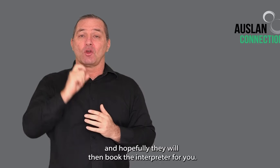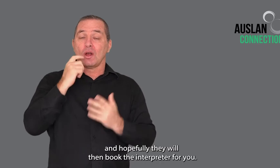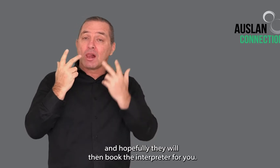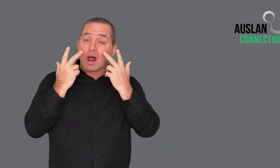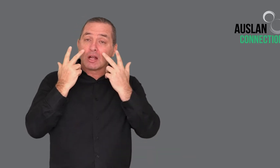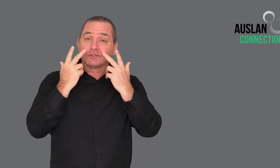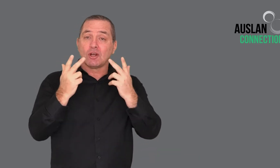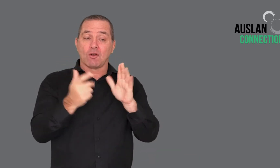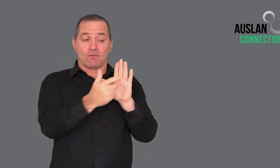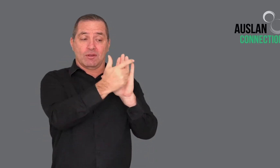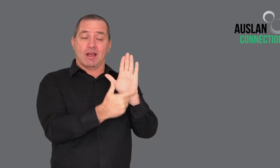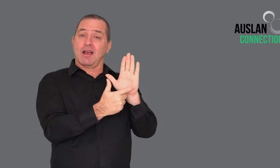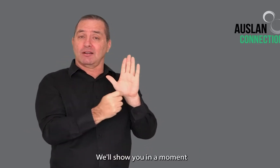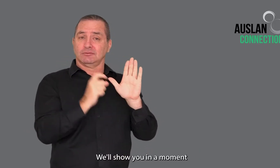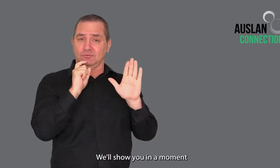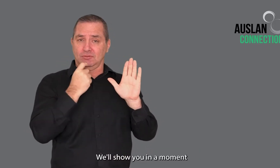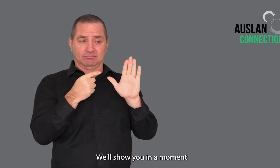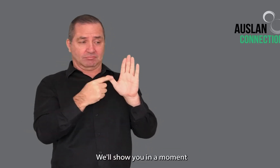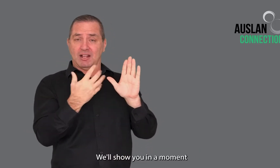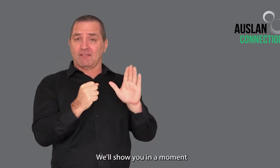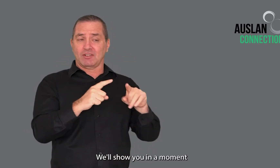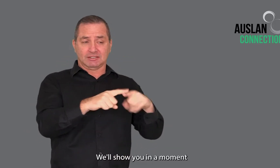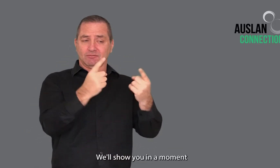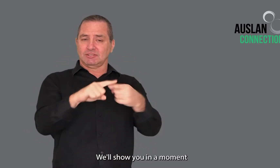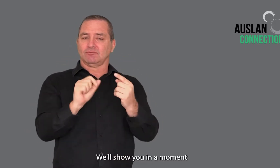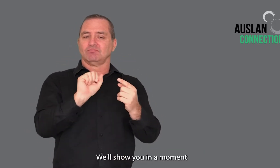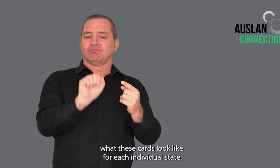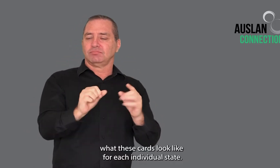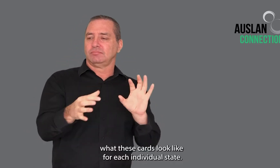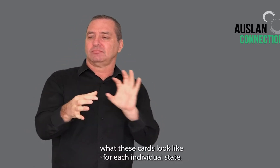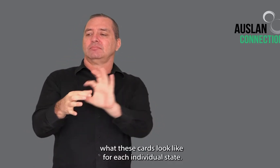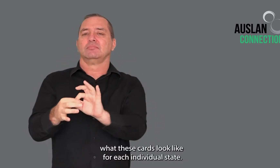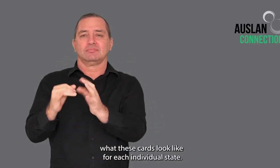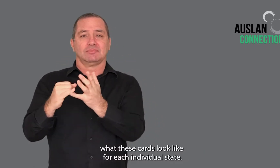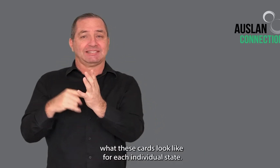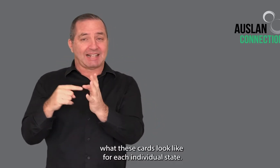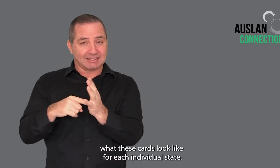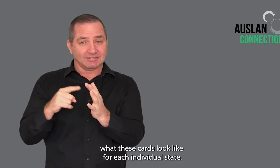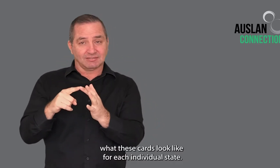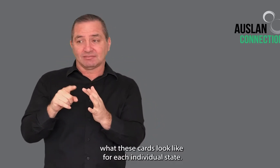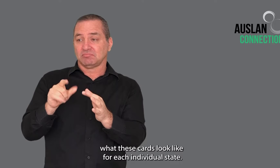for you. We'll show you in a moment what these cards look like for each individual